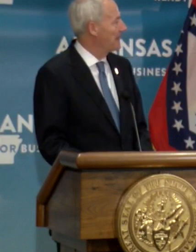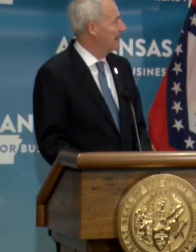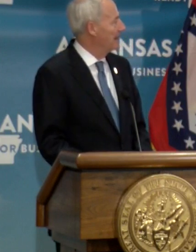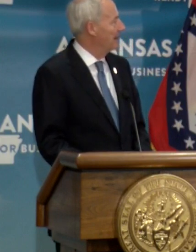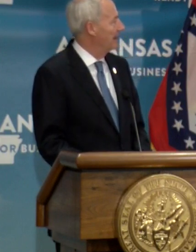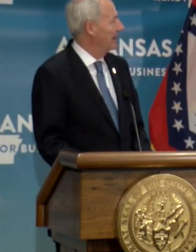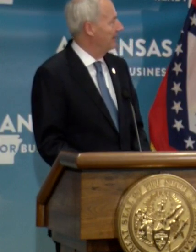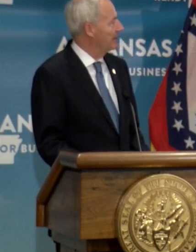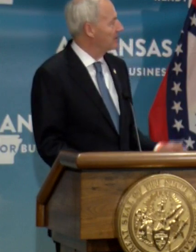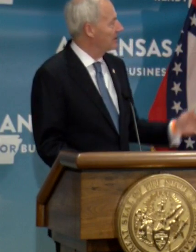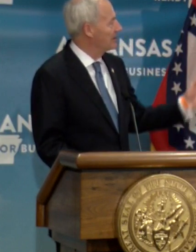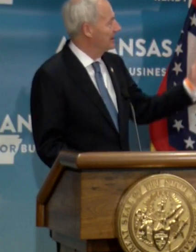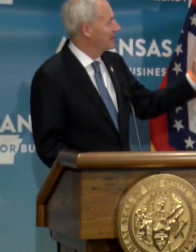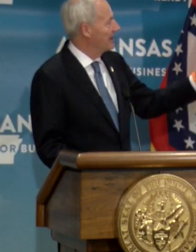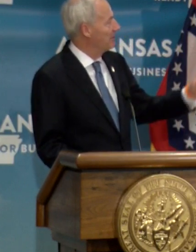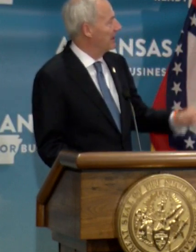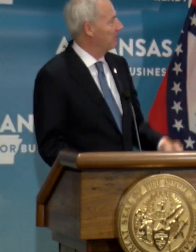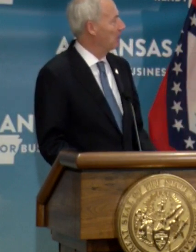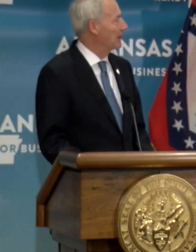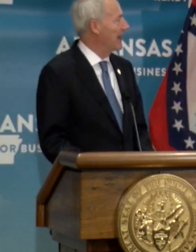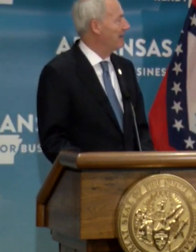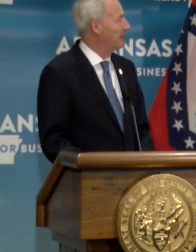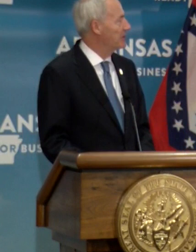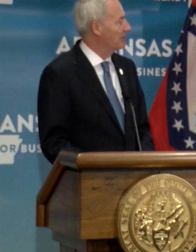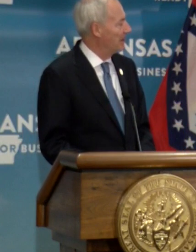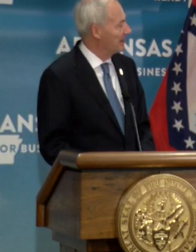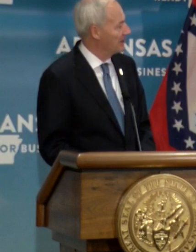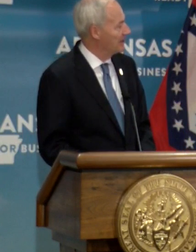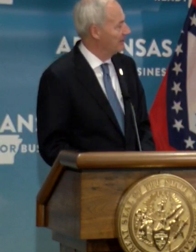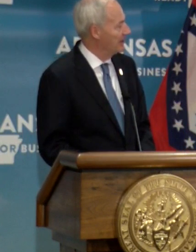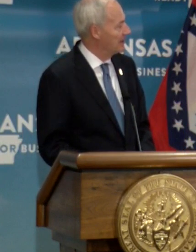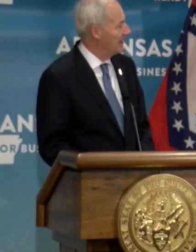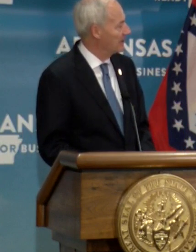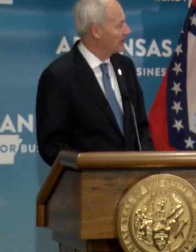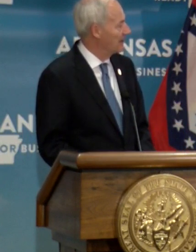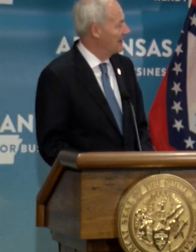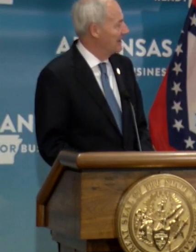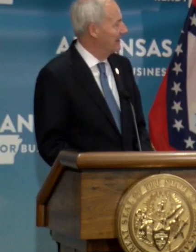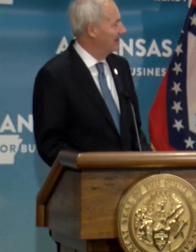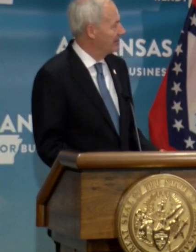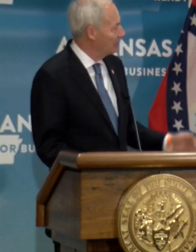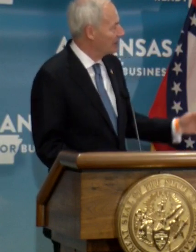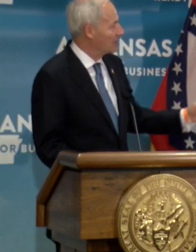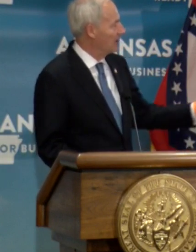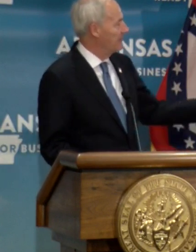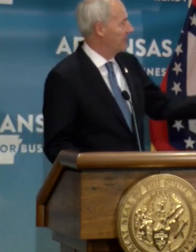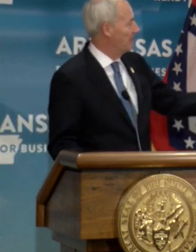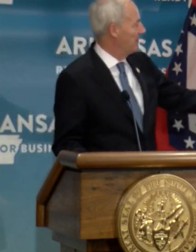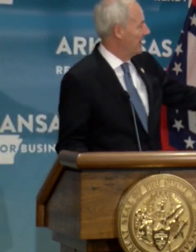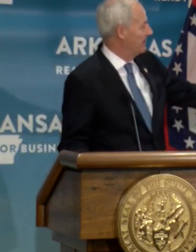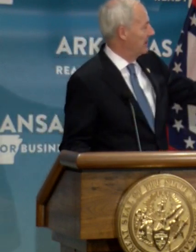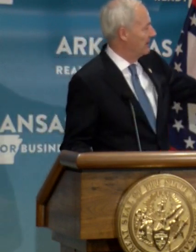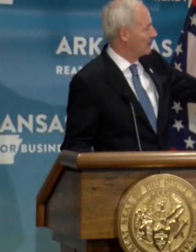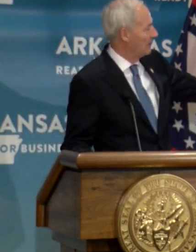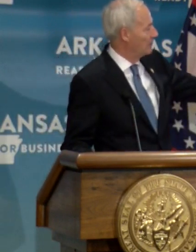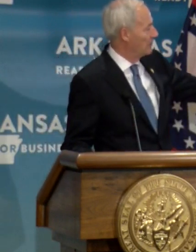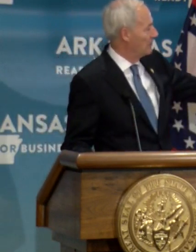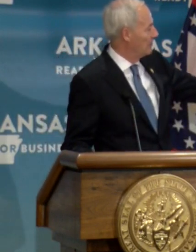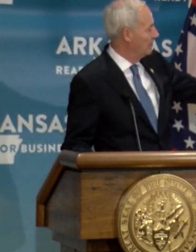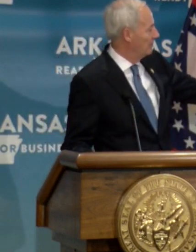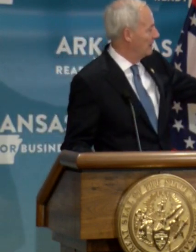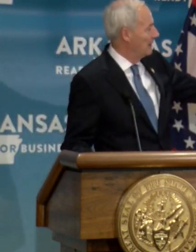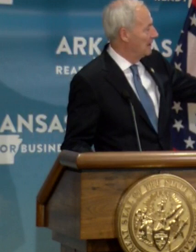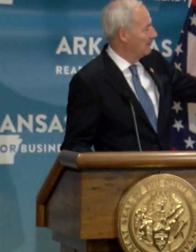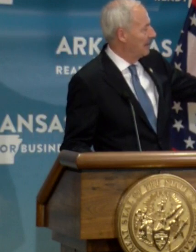rate. And this is the 7-day rolling average on positivity tests, and you can see from that that it's